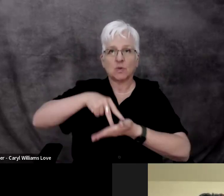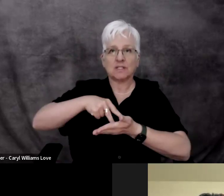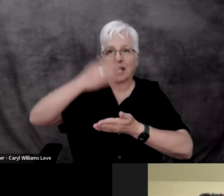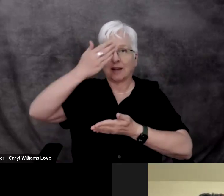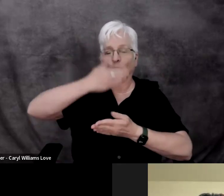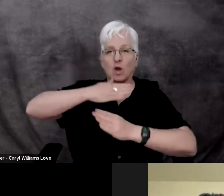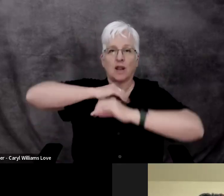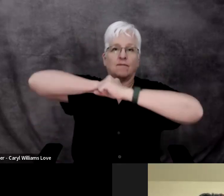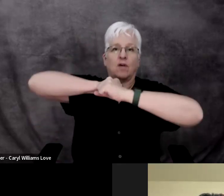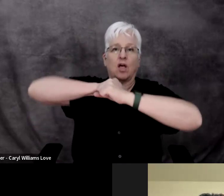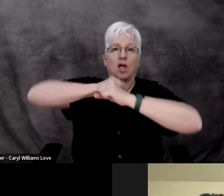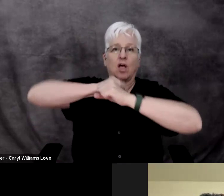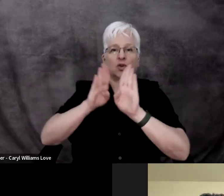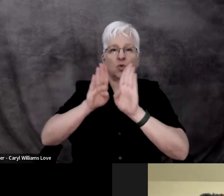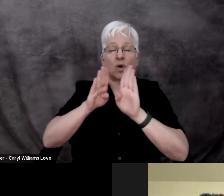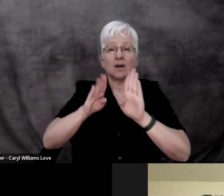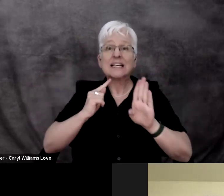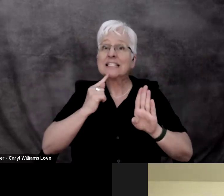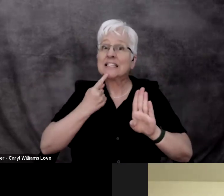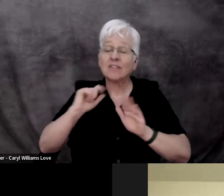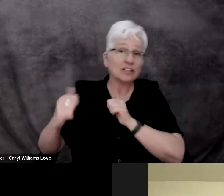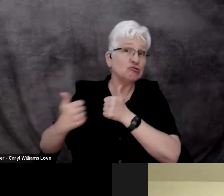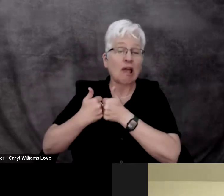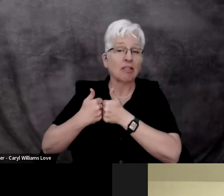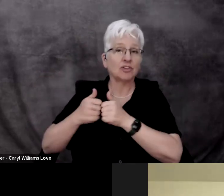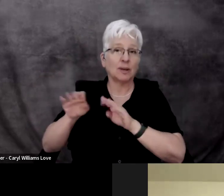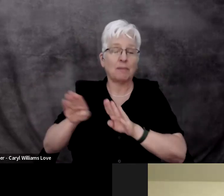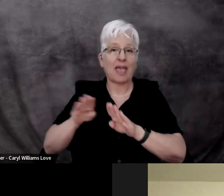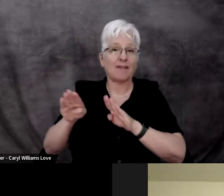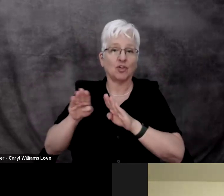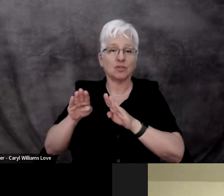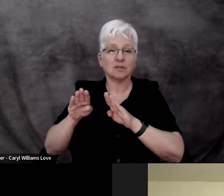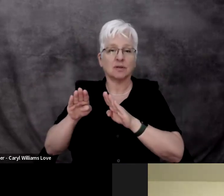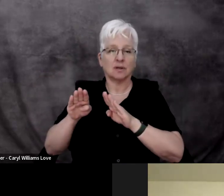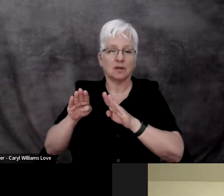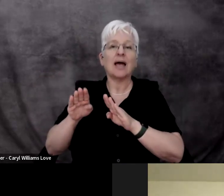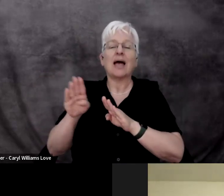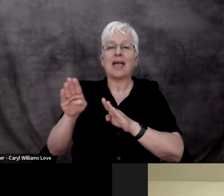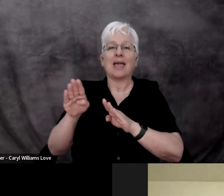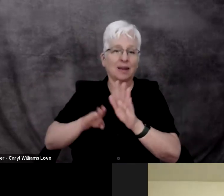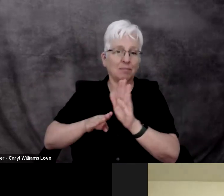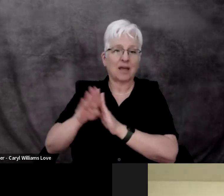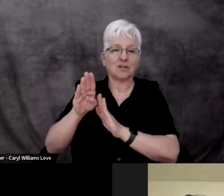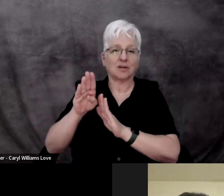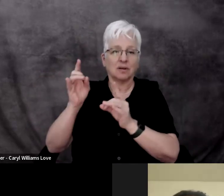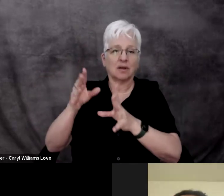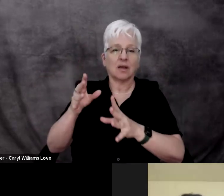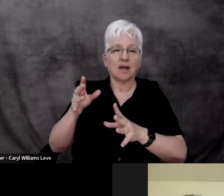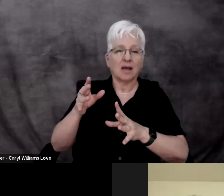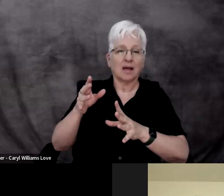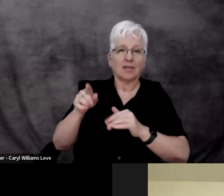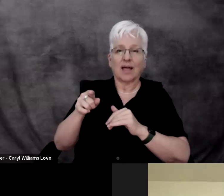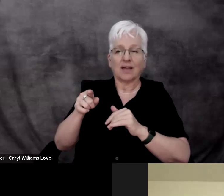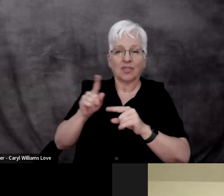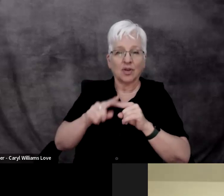pad. Significant challenging behaviors can be very difficult as a manifestation of disability, and not something that goes away with just certain types of therapy